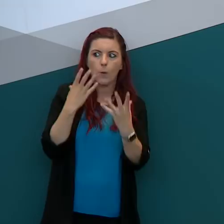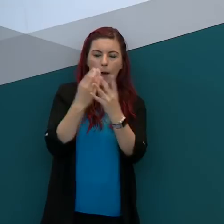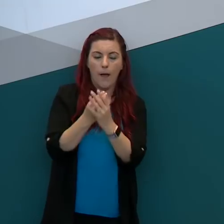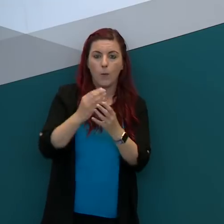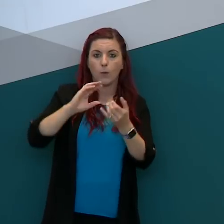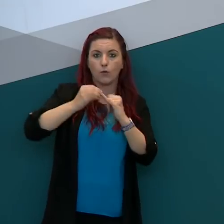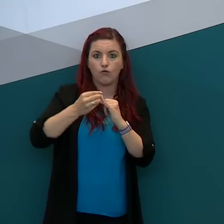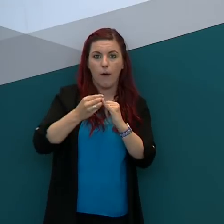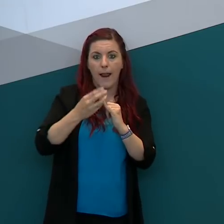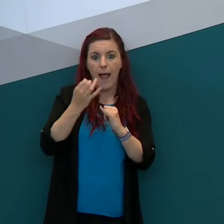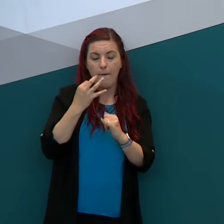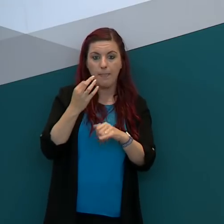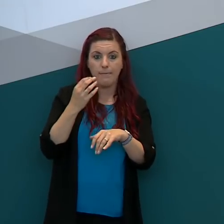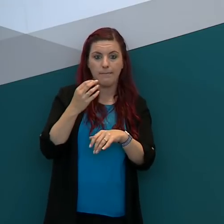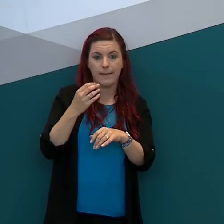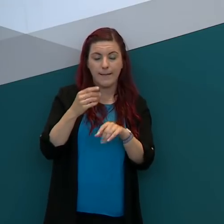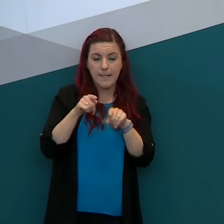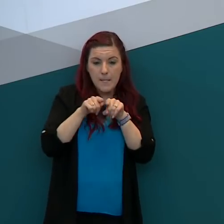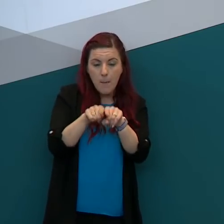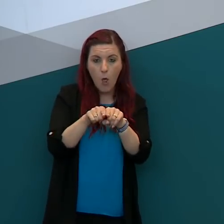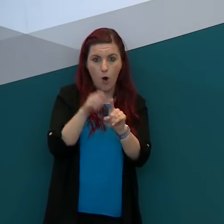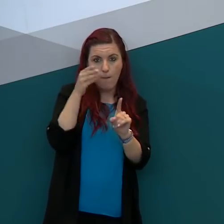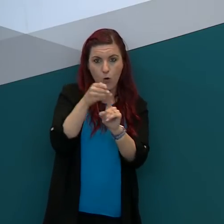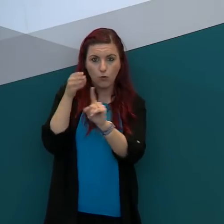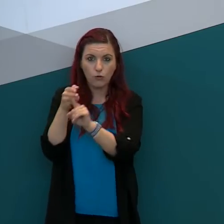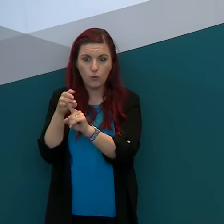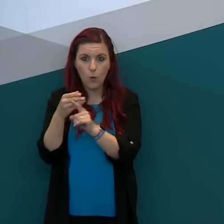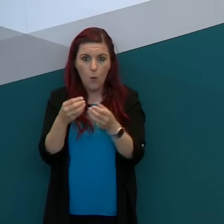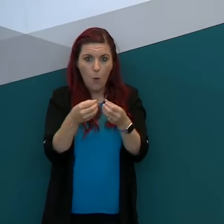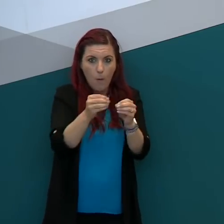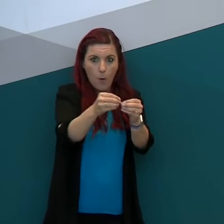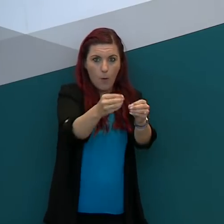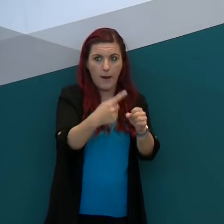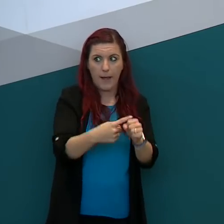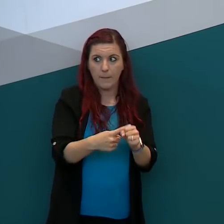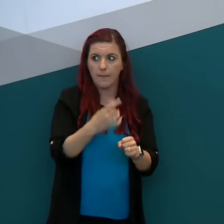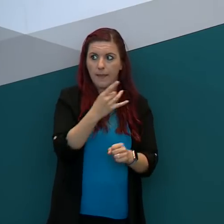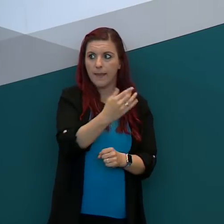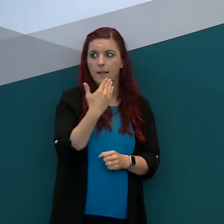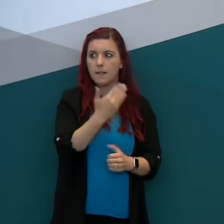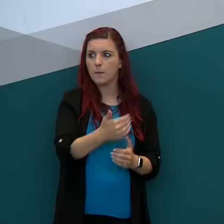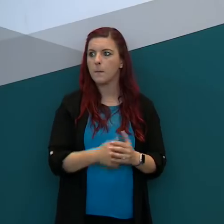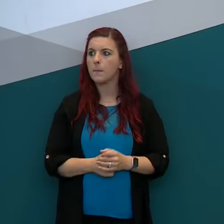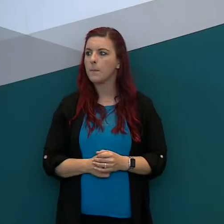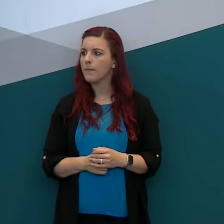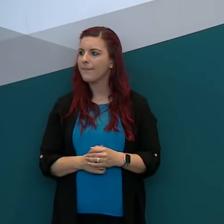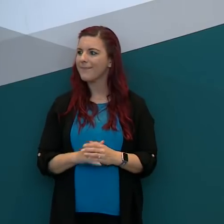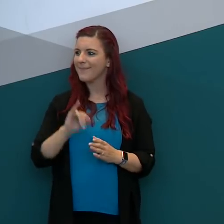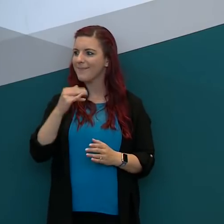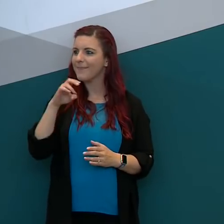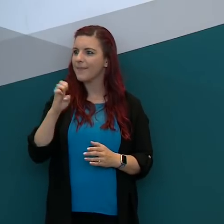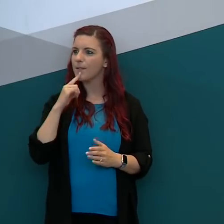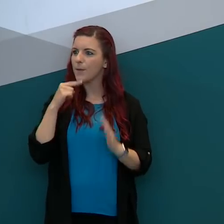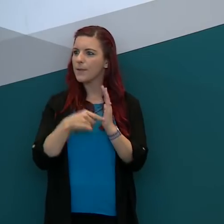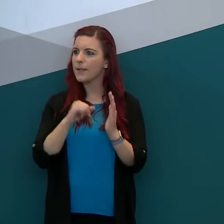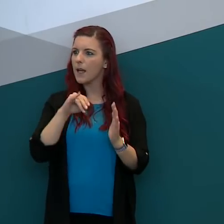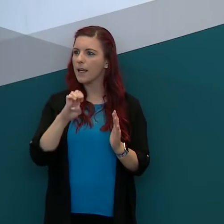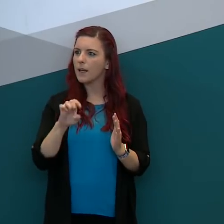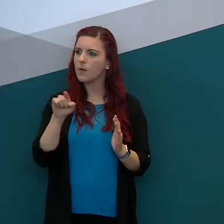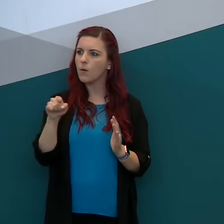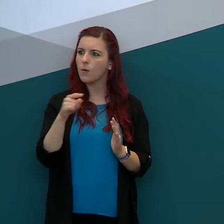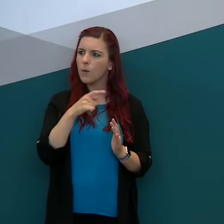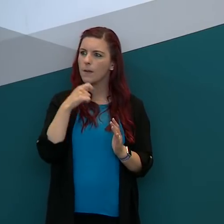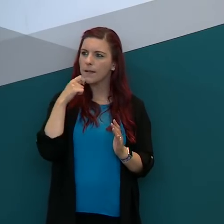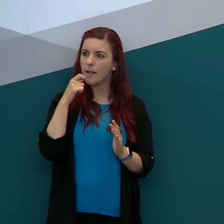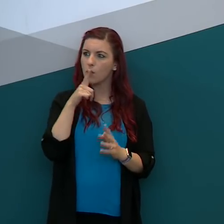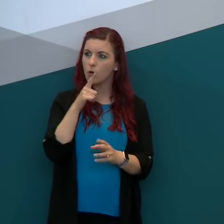much commonality to our 2 approaches as we can. Thanks, Jack. Robert Hanrahan, Jody. Dr. Henry, can I just ask, you said there in terms